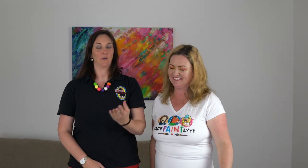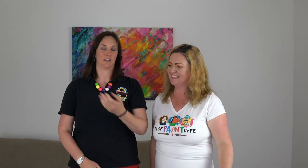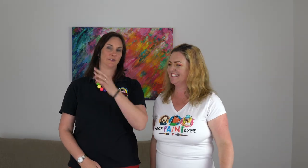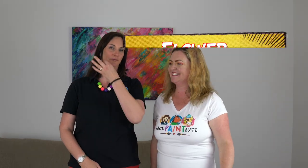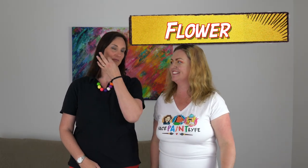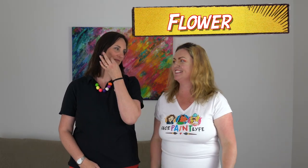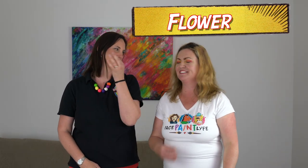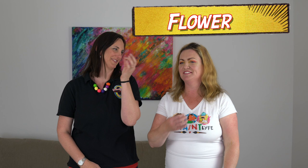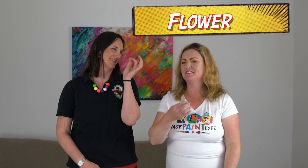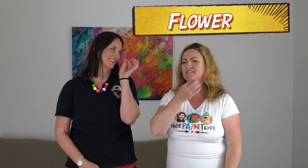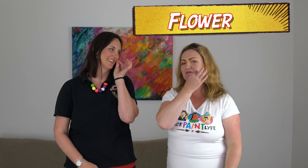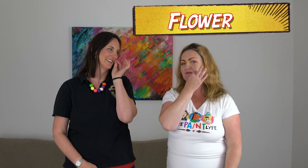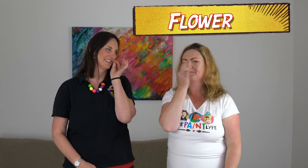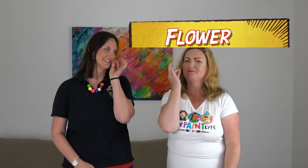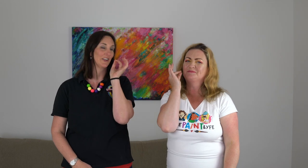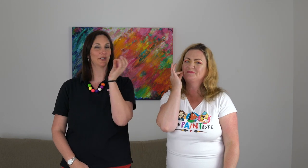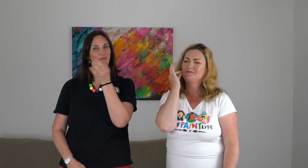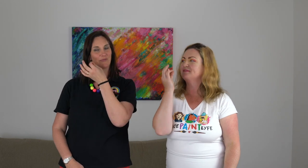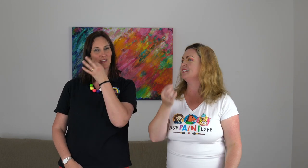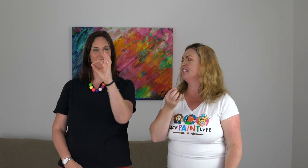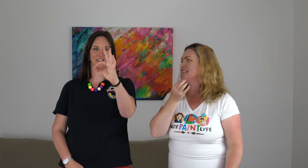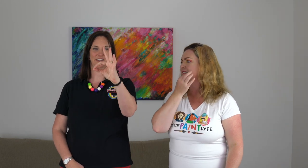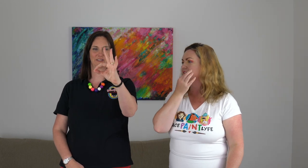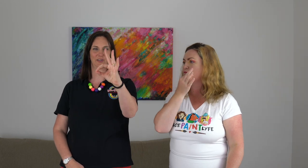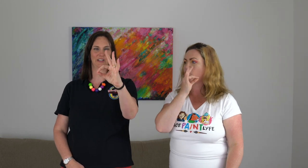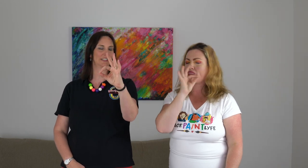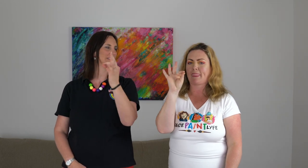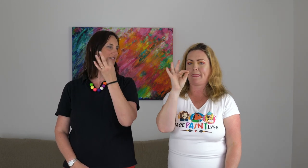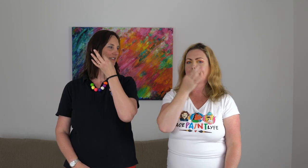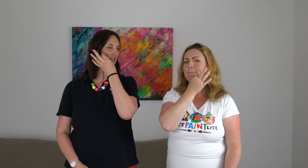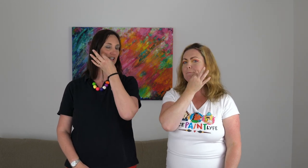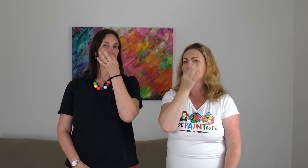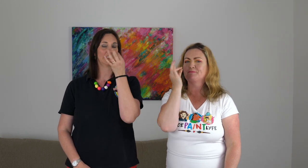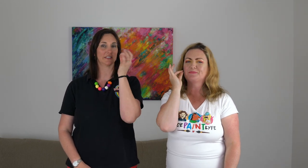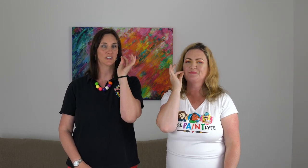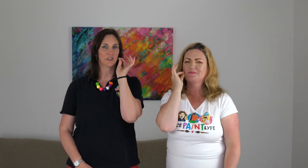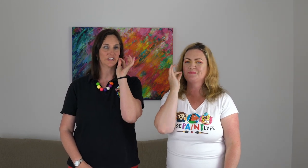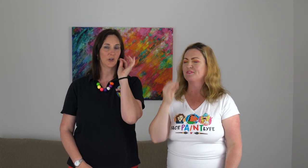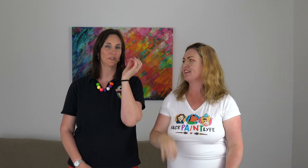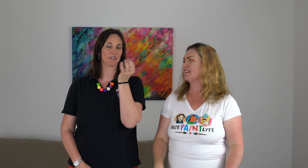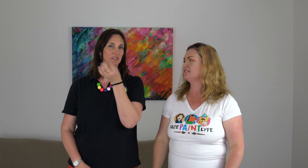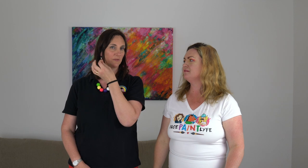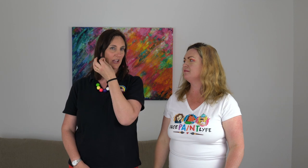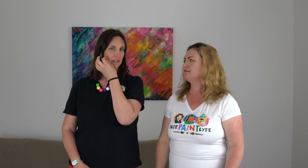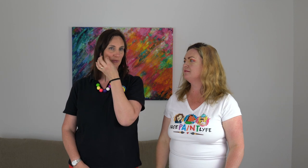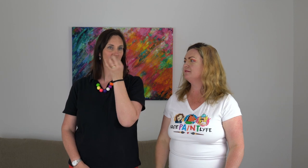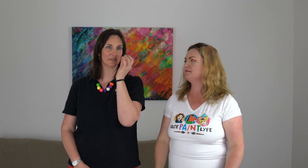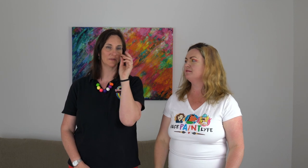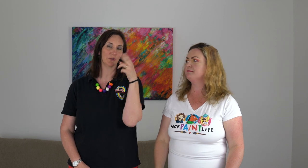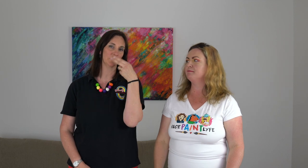Flower. So, it's like this with your fingers. It's just across the nose because the flower smells